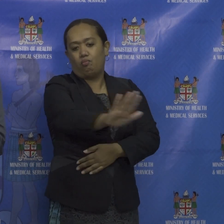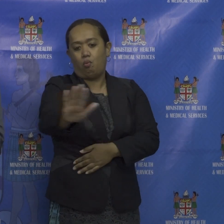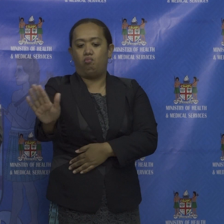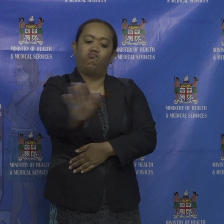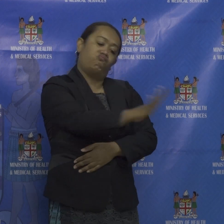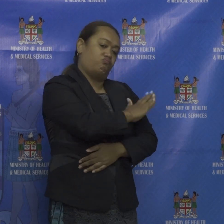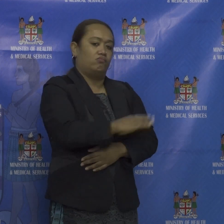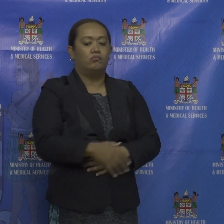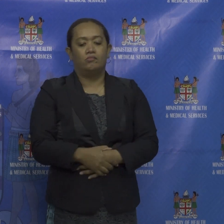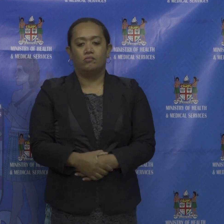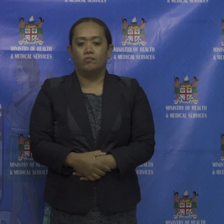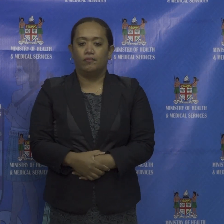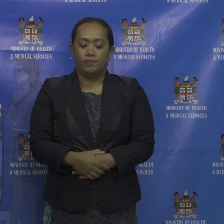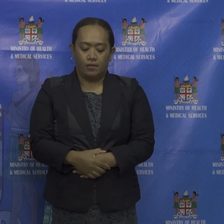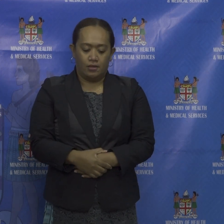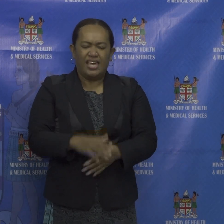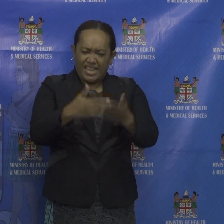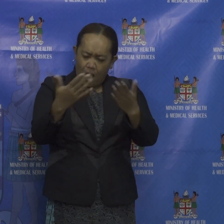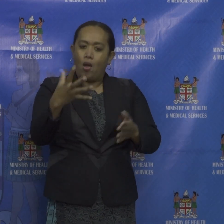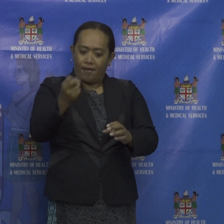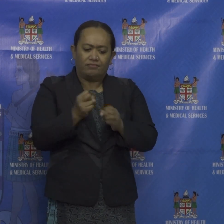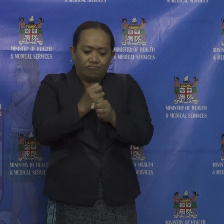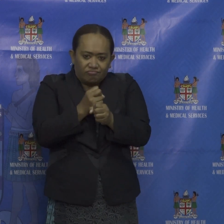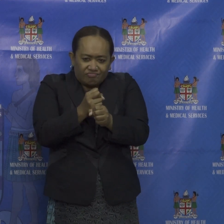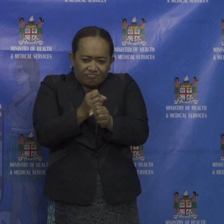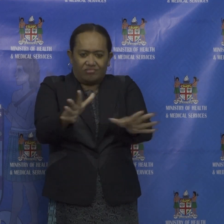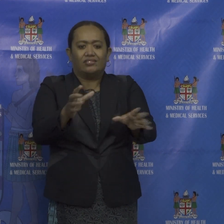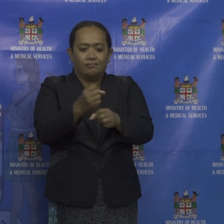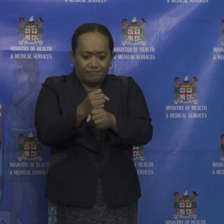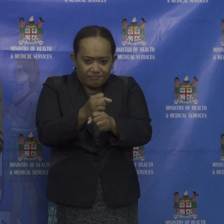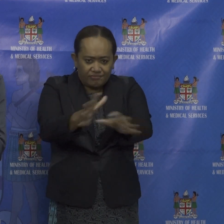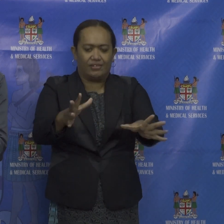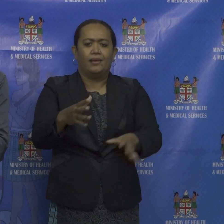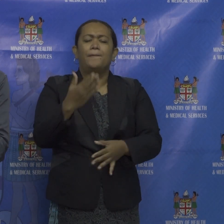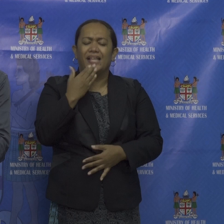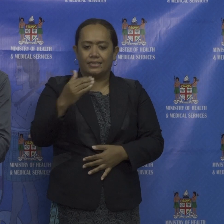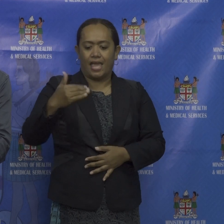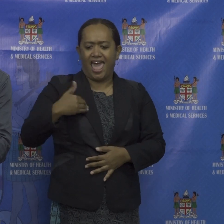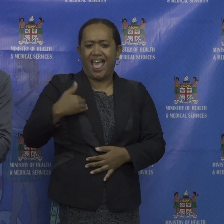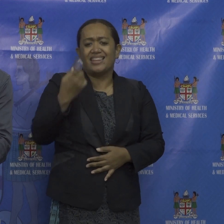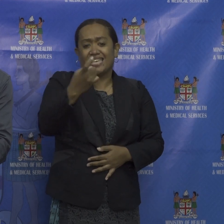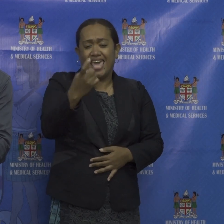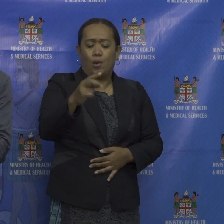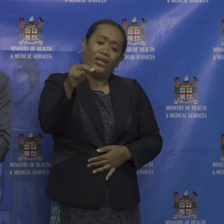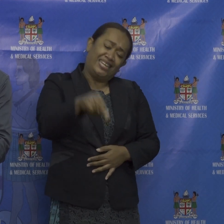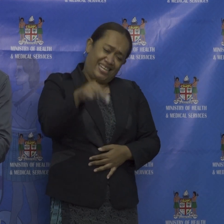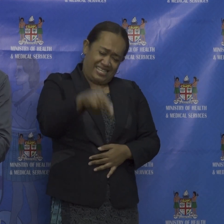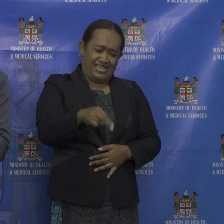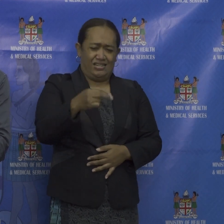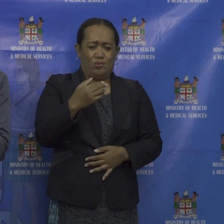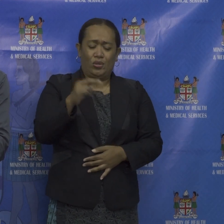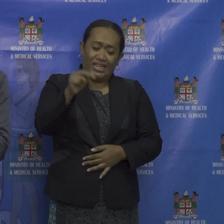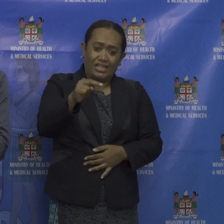Following this worrying spate of cases among our healthcare workers, we are also taking urgent steps to prevent more of our health facilities becoming source points of